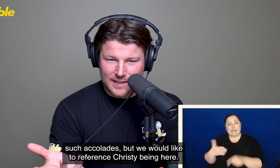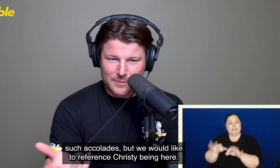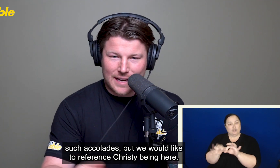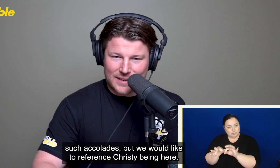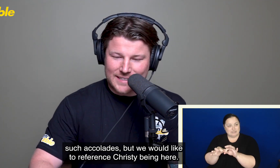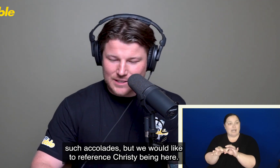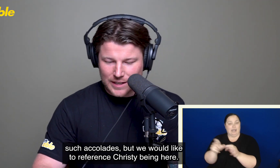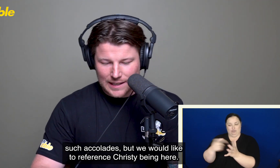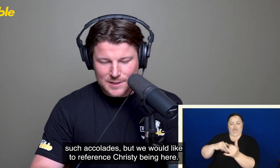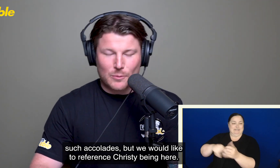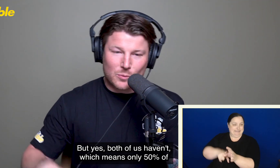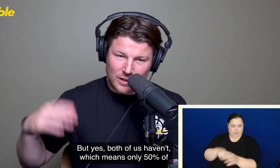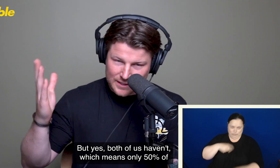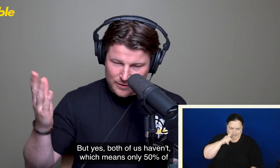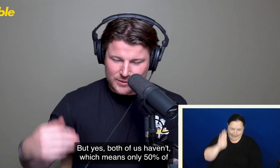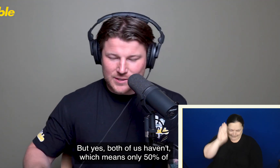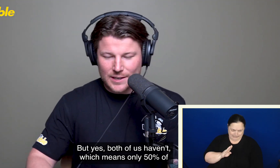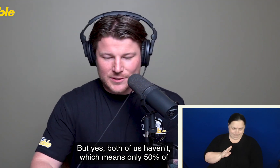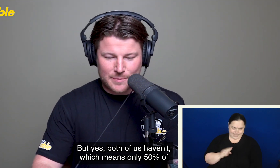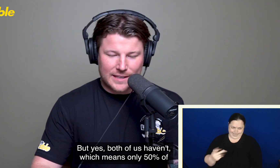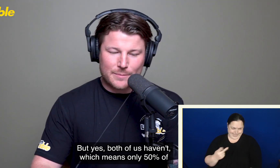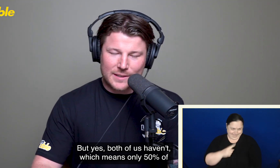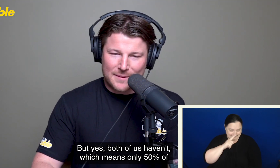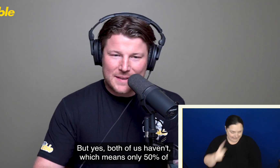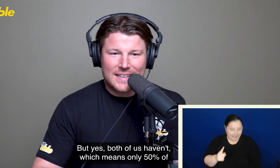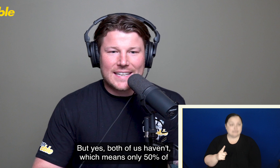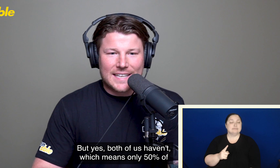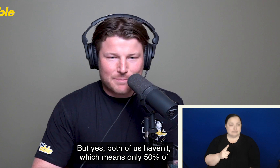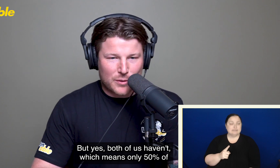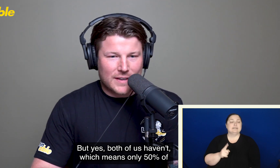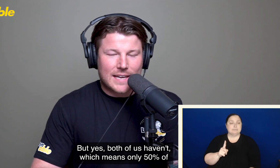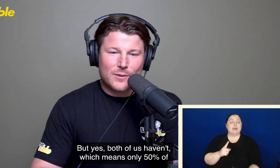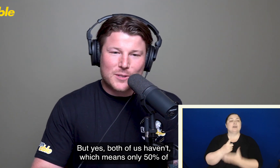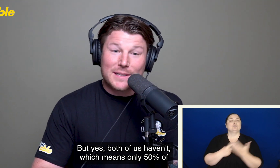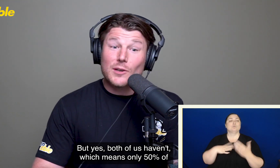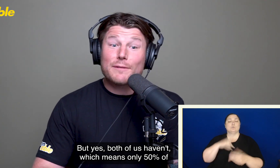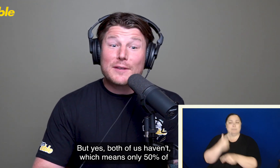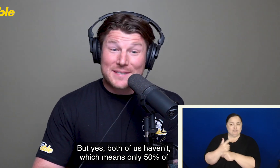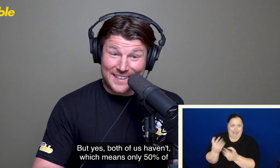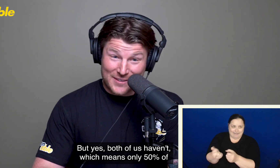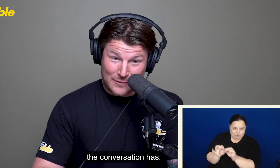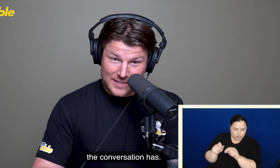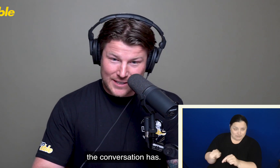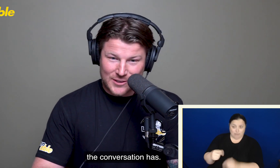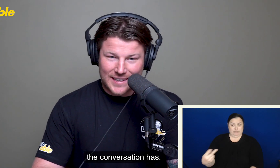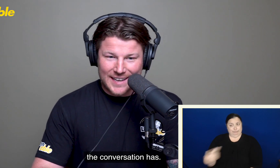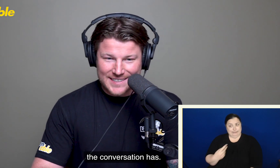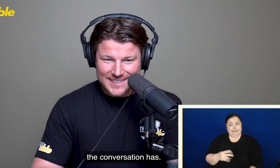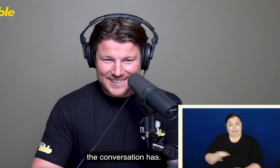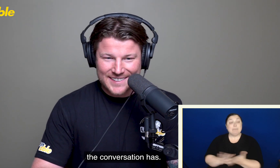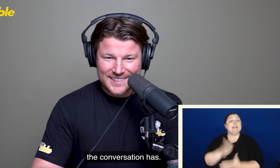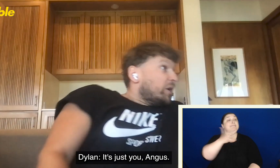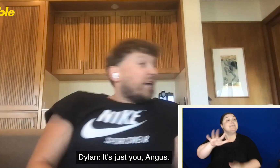we haven't had such accolades, but we would like to reference Christy being here. But yes, both of us haven't, which means only 50% of the conversation